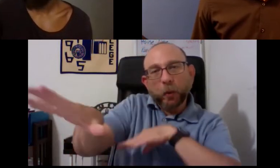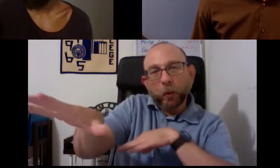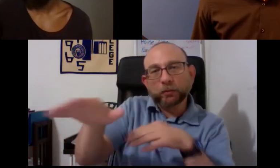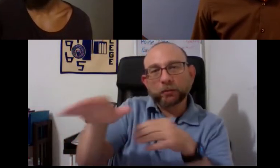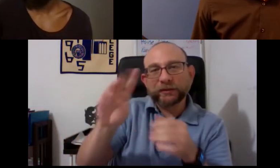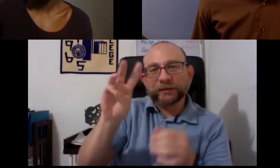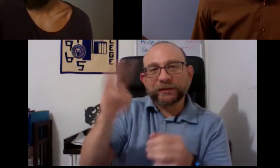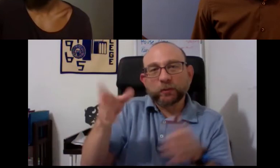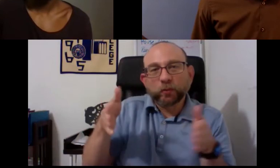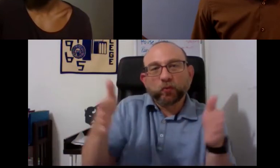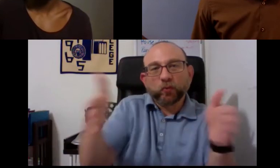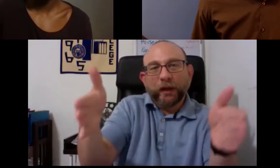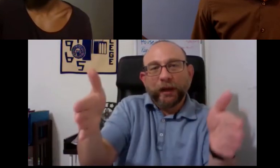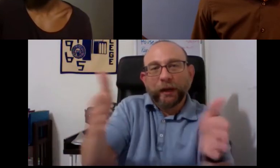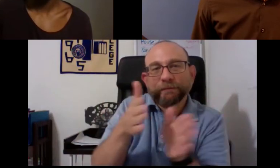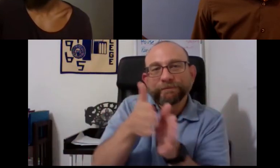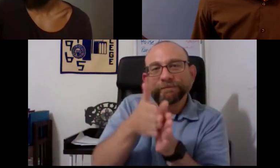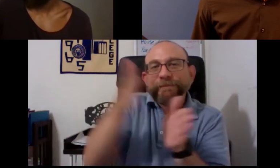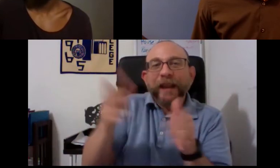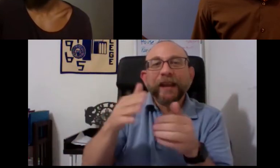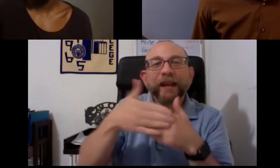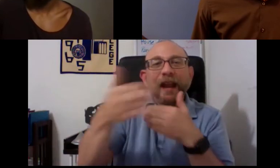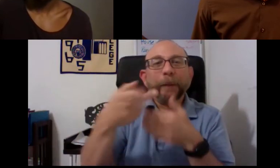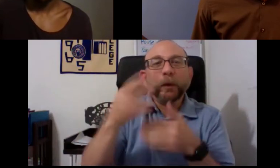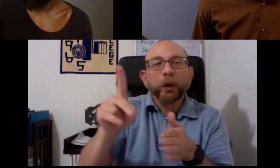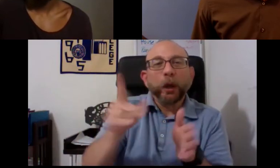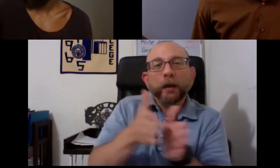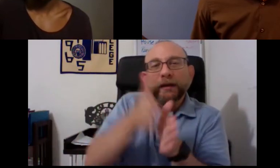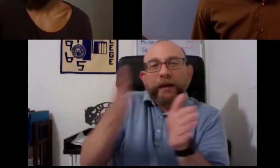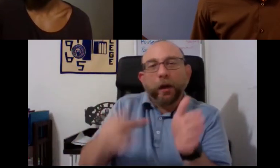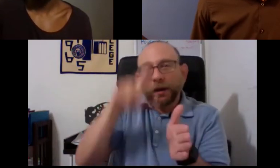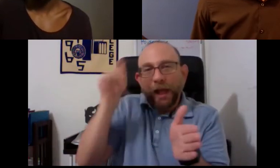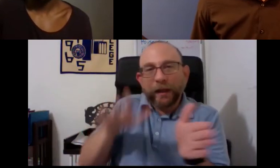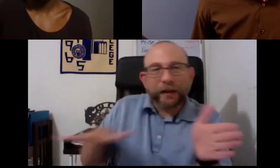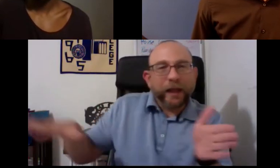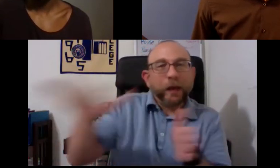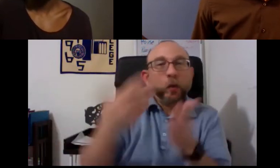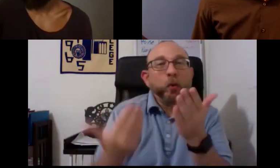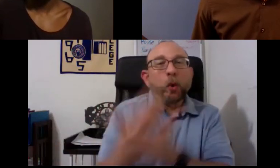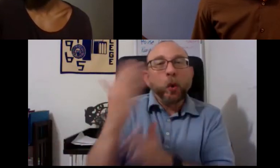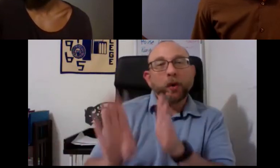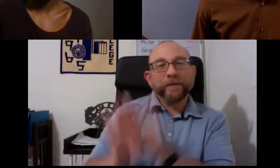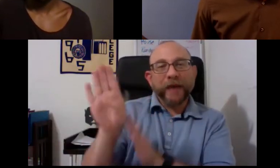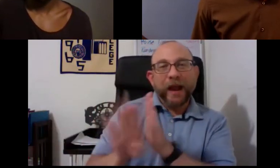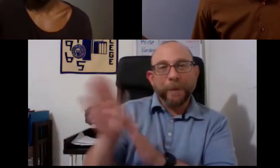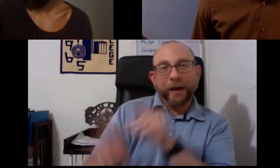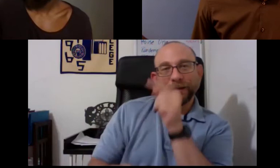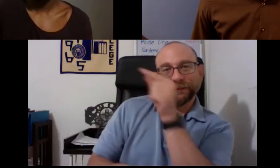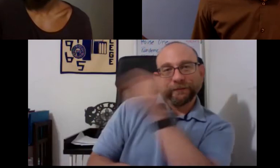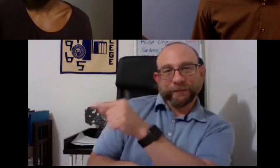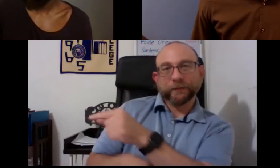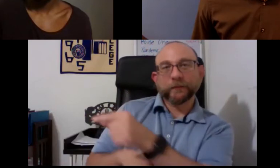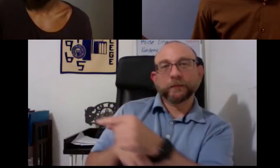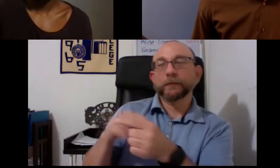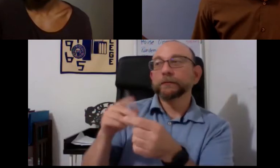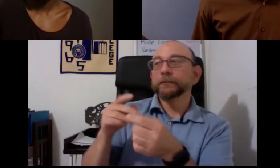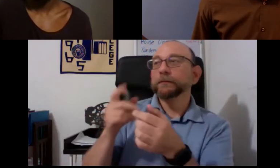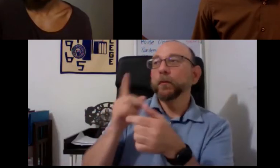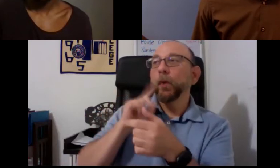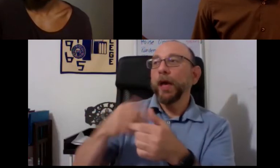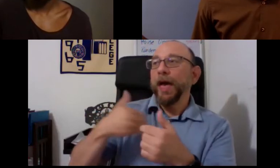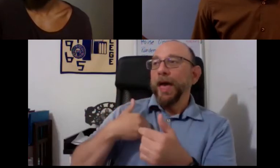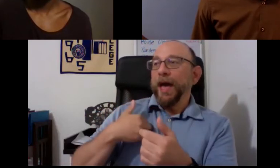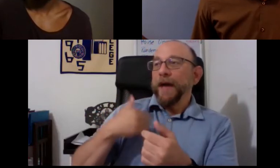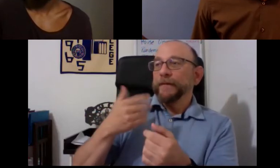deaf space in mind. Hopefully that continues on. It has continued to influence some of the other buildings on the 6th Street